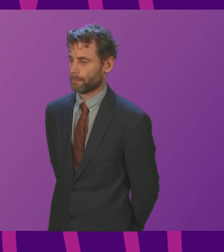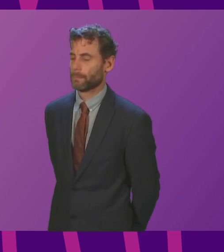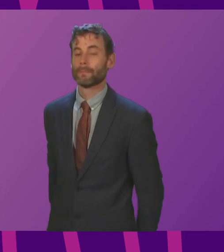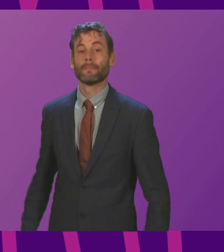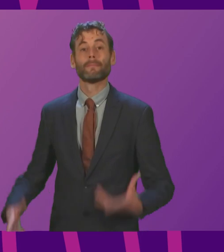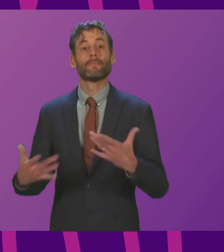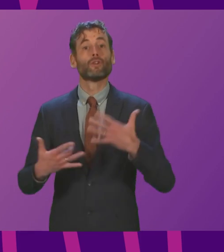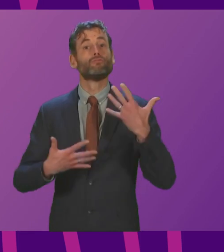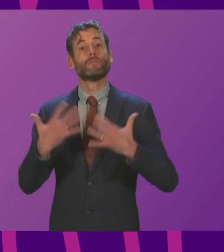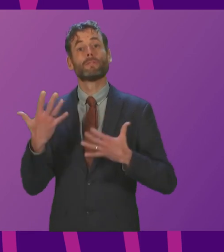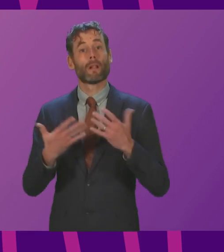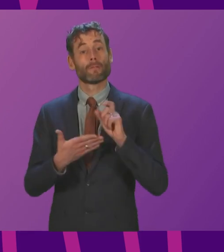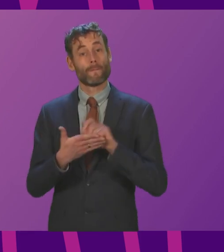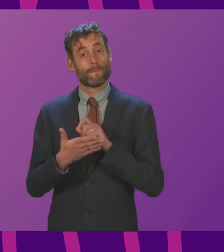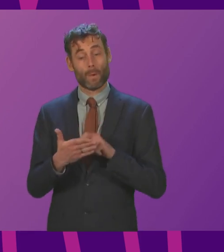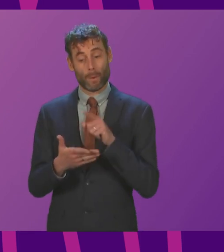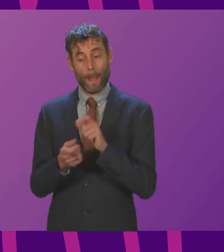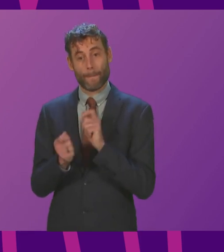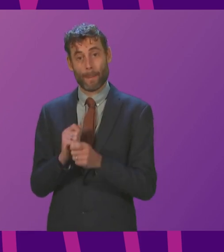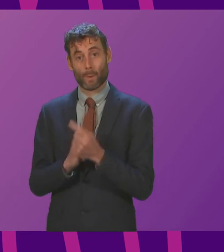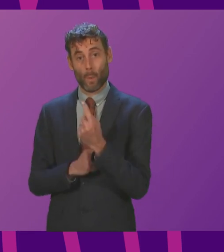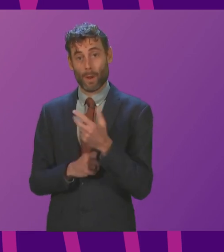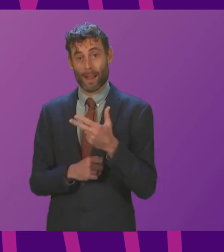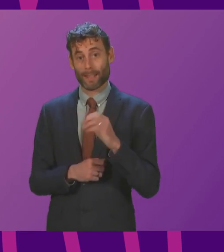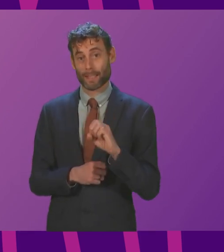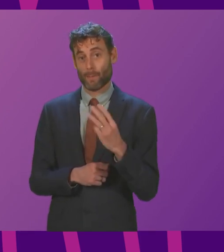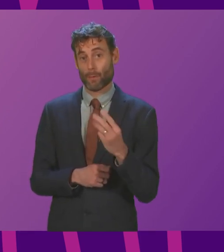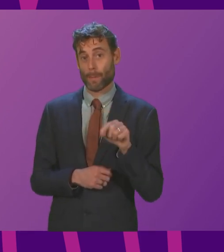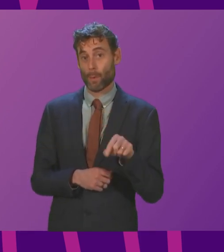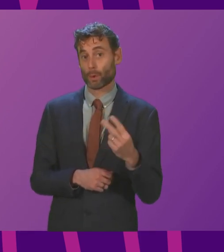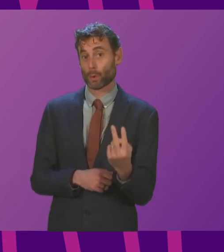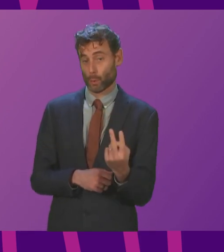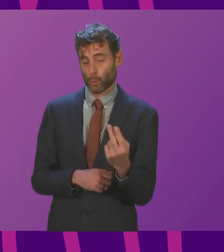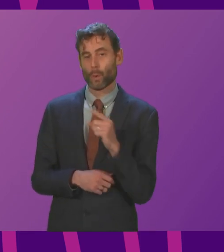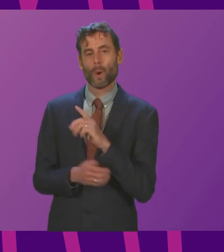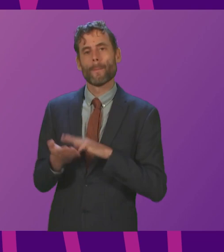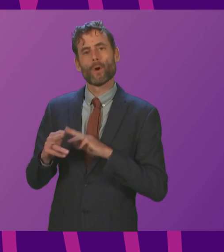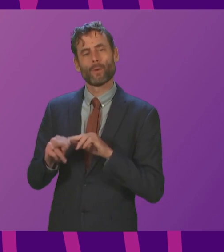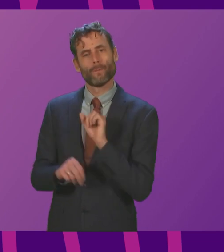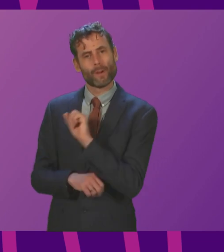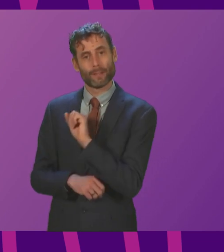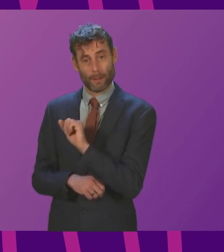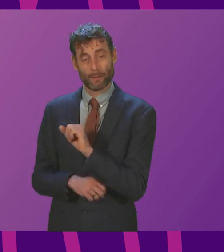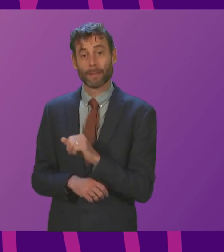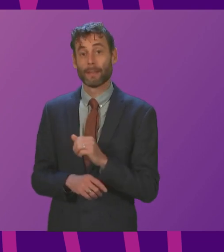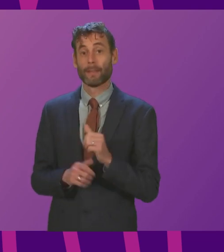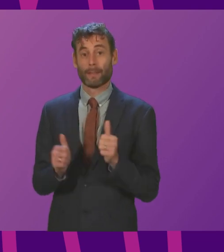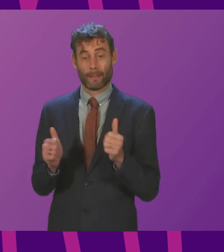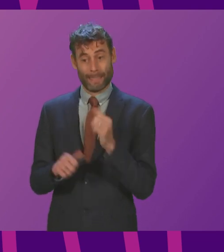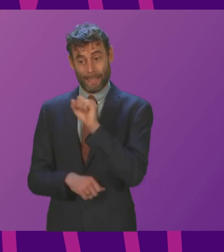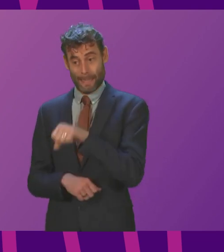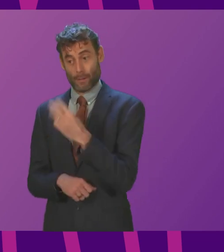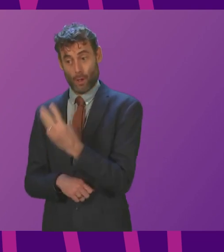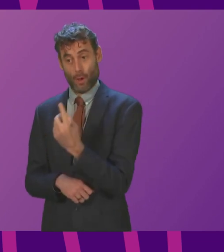The result of the vote on Amendment number 1803.2 in the name of Murdo Fraser is yes